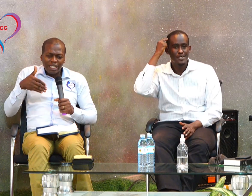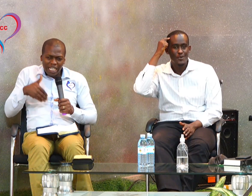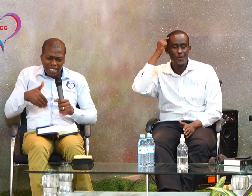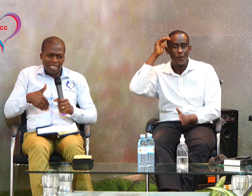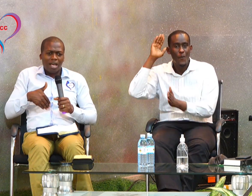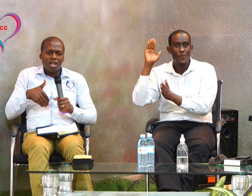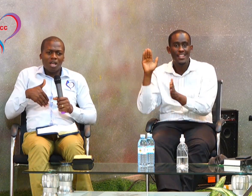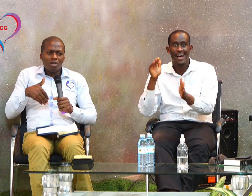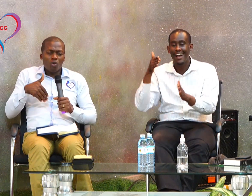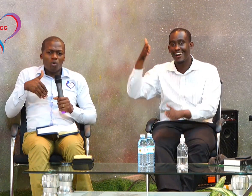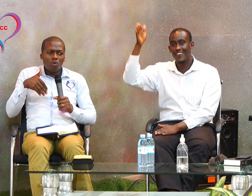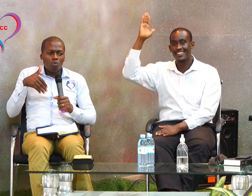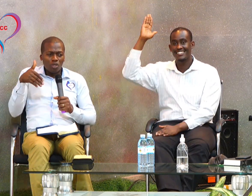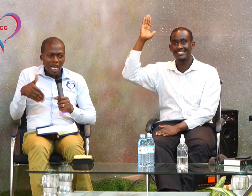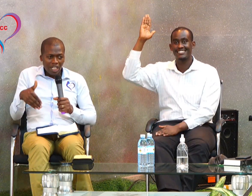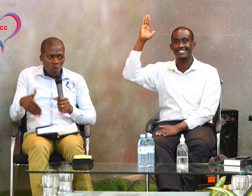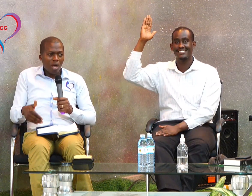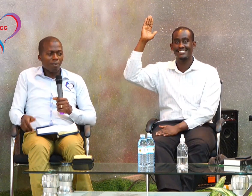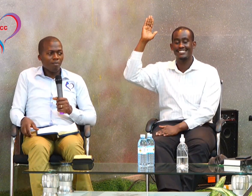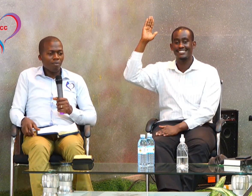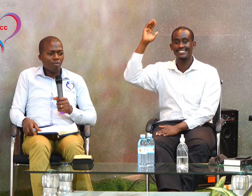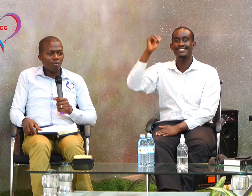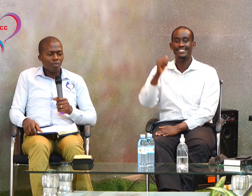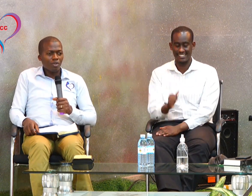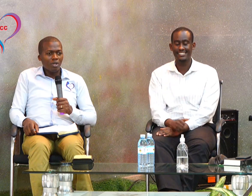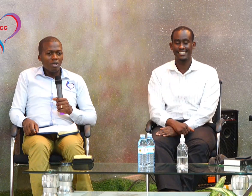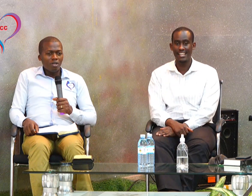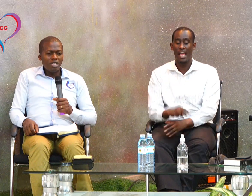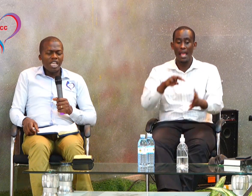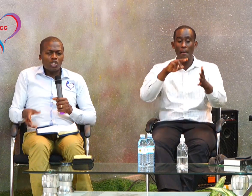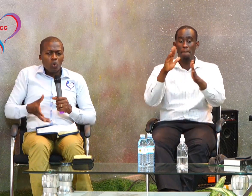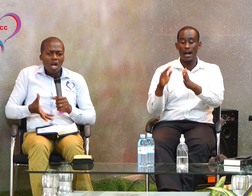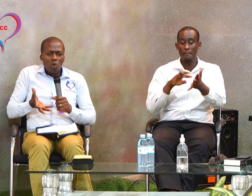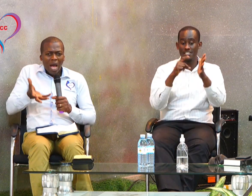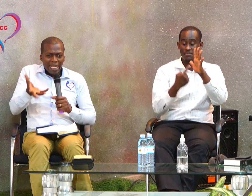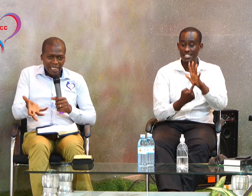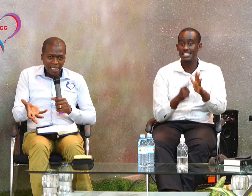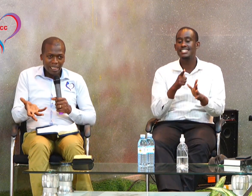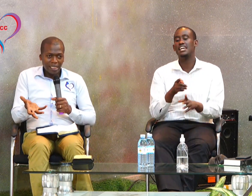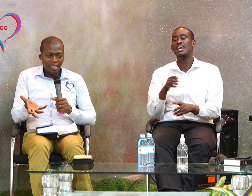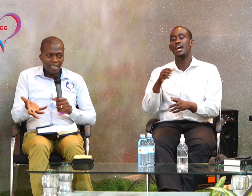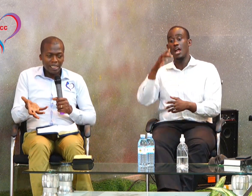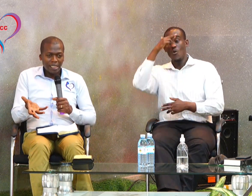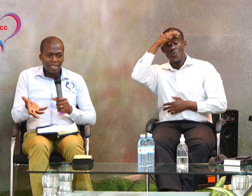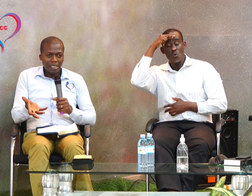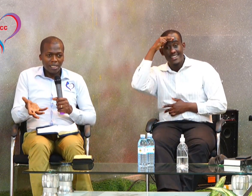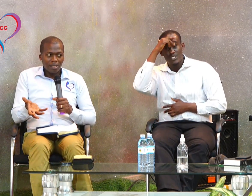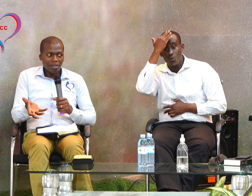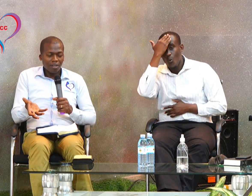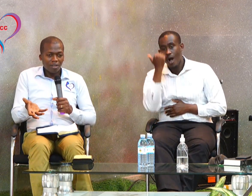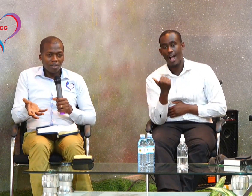kye yateesa. Purpose is the cause. Yensonga lwaki?